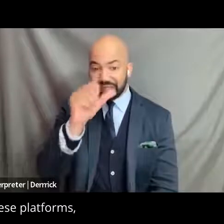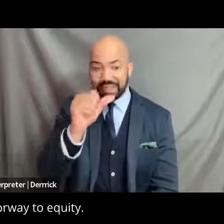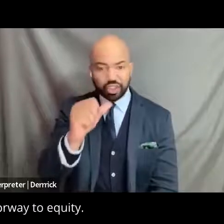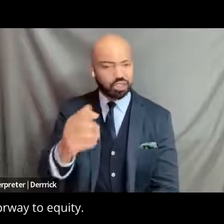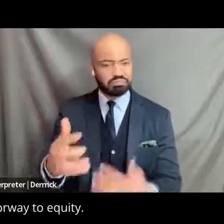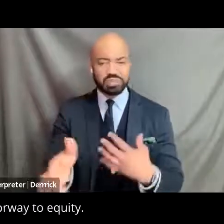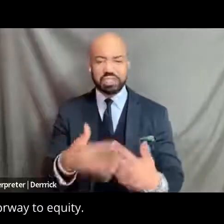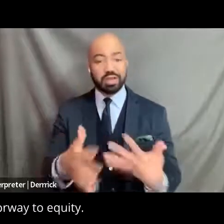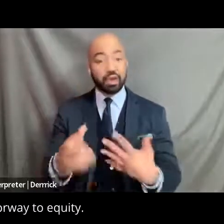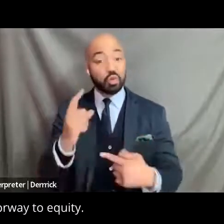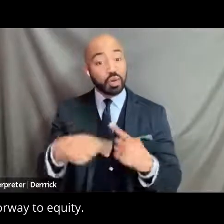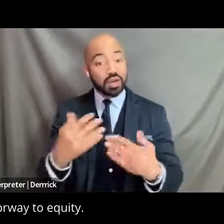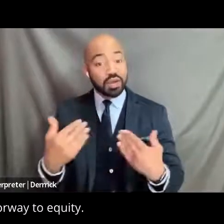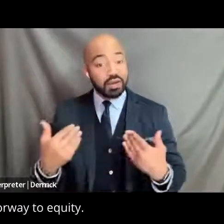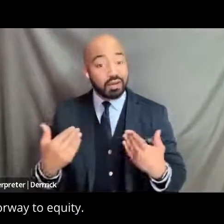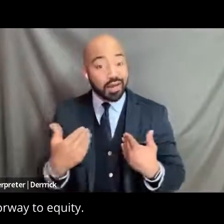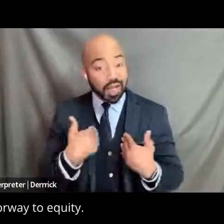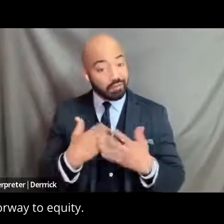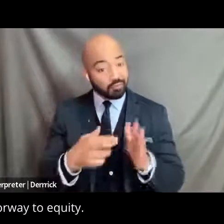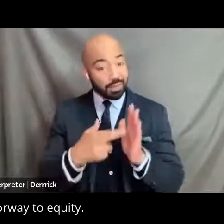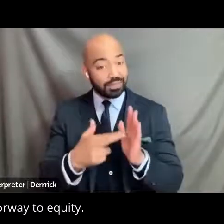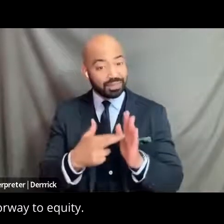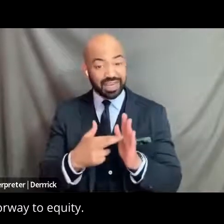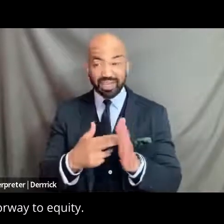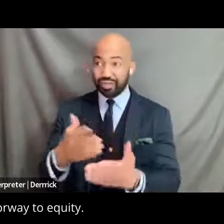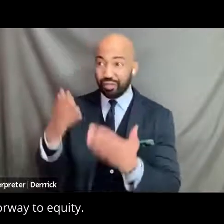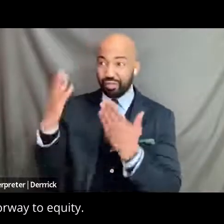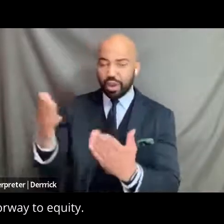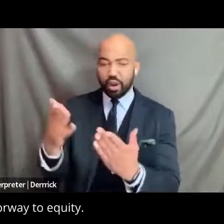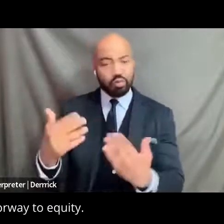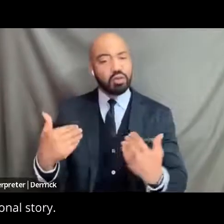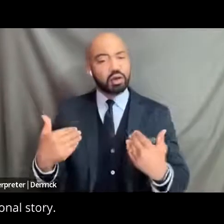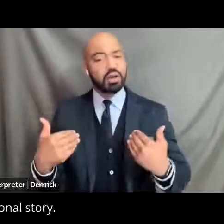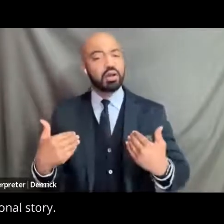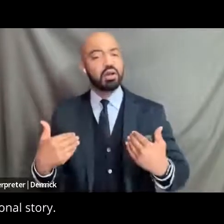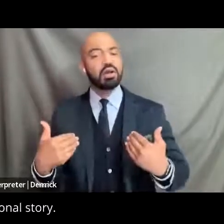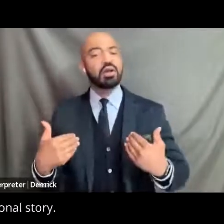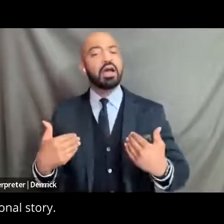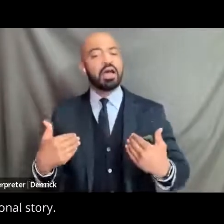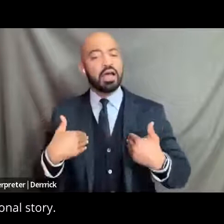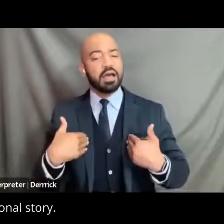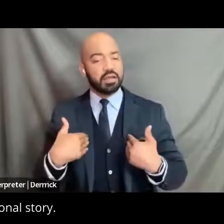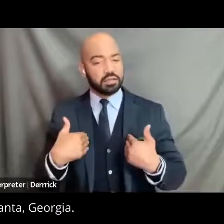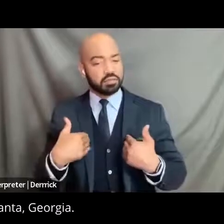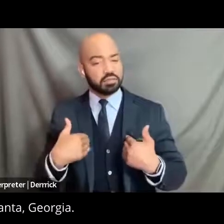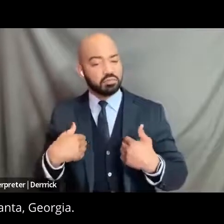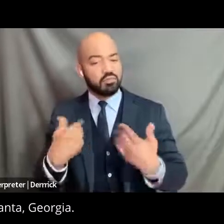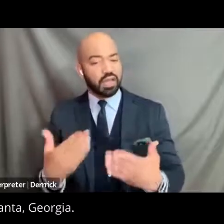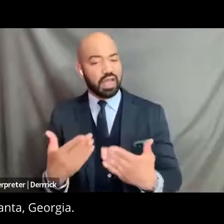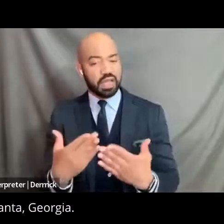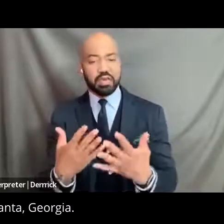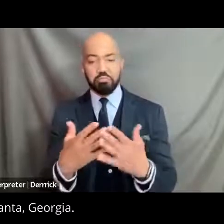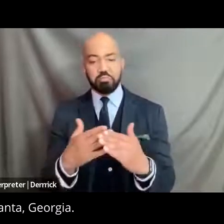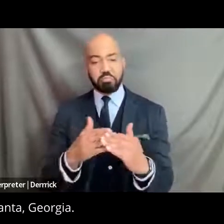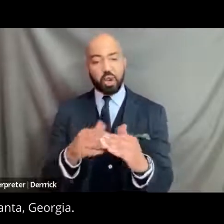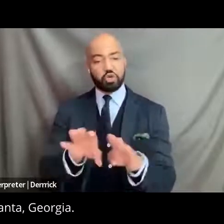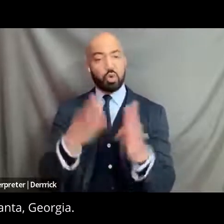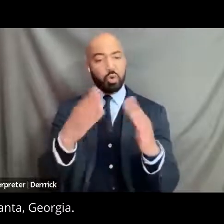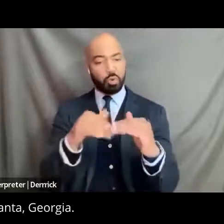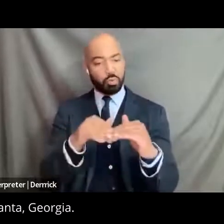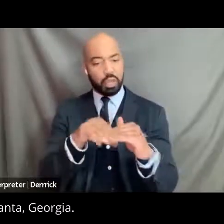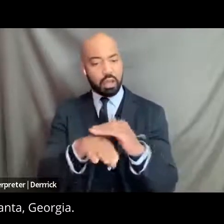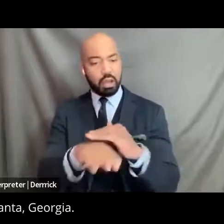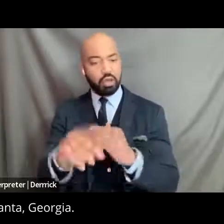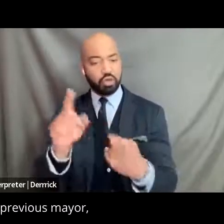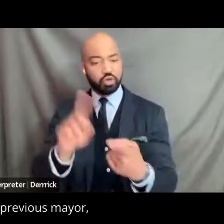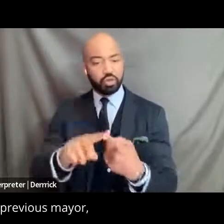platforms it really does open the doorway to equity uh i want to share a personal story i i'm currently living in atlanta